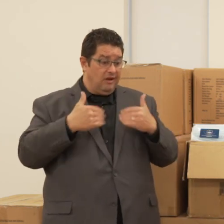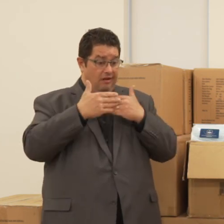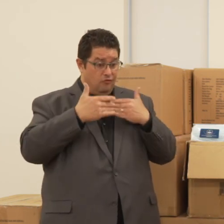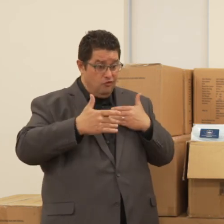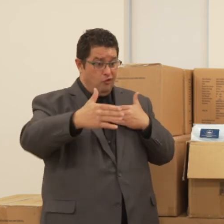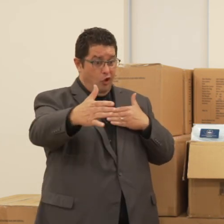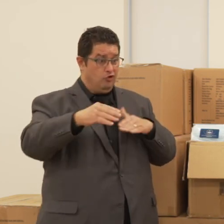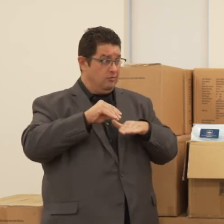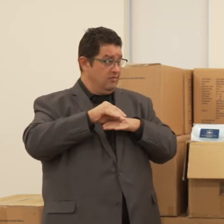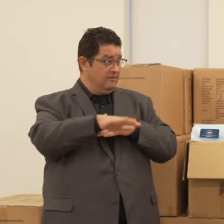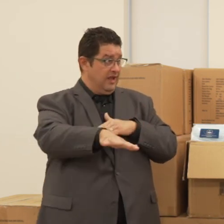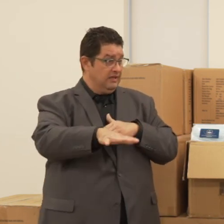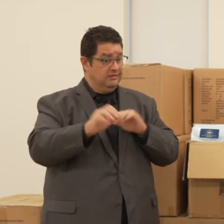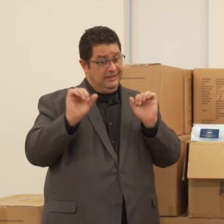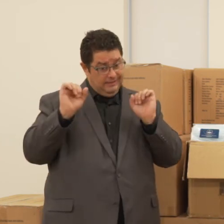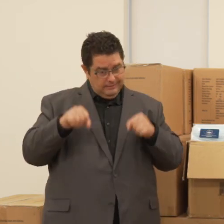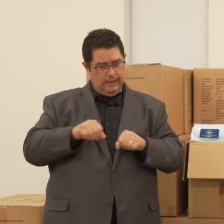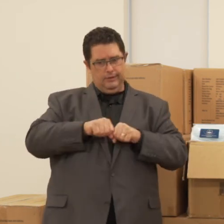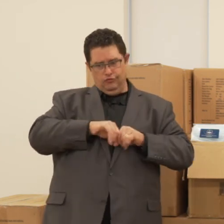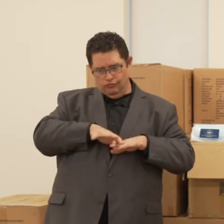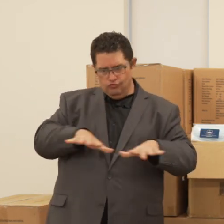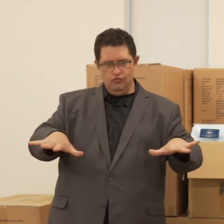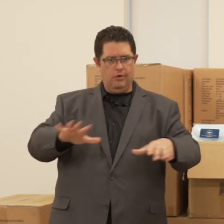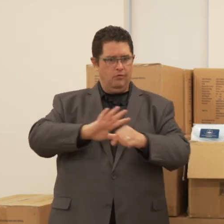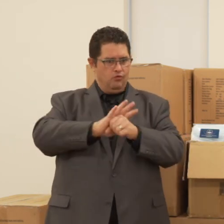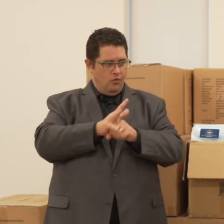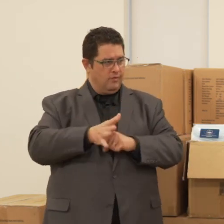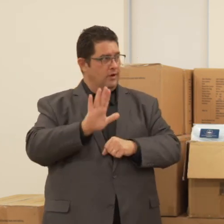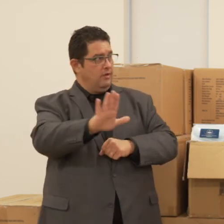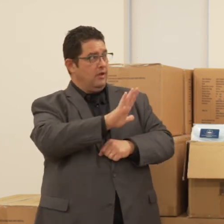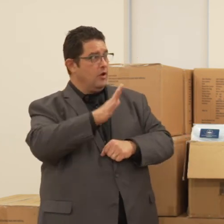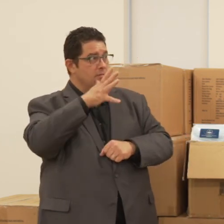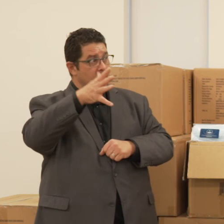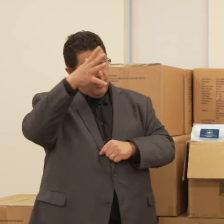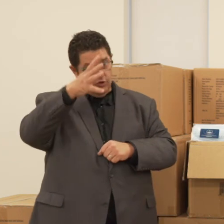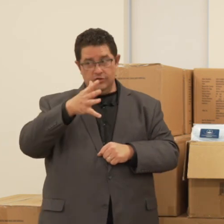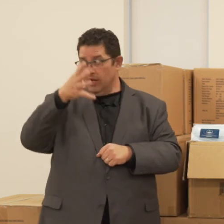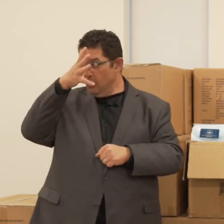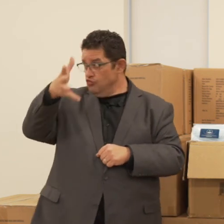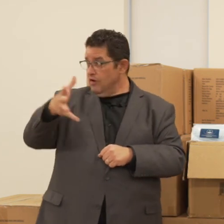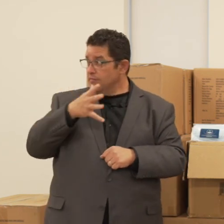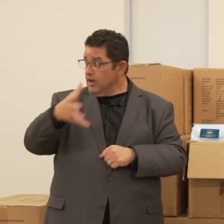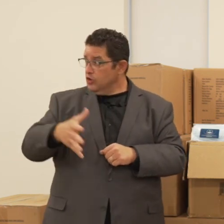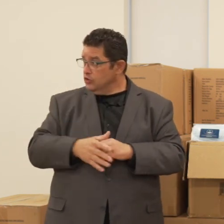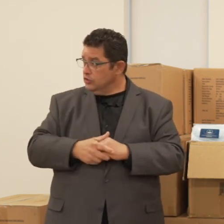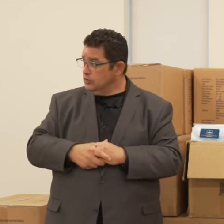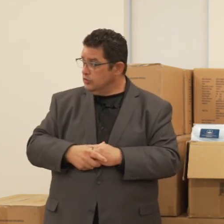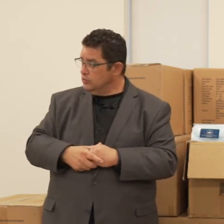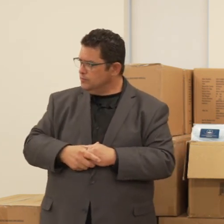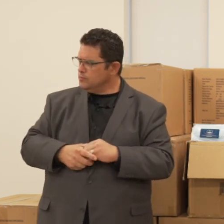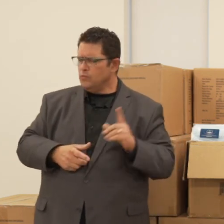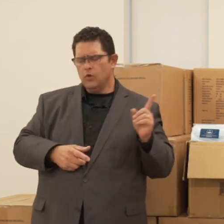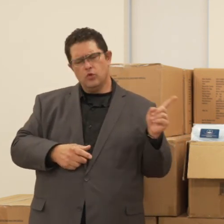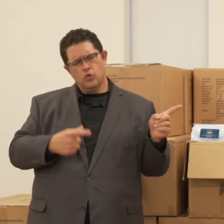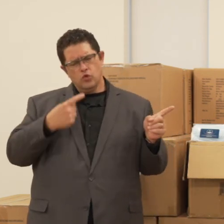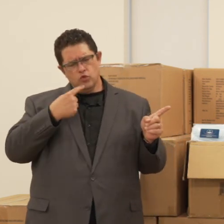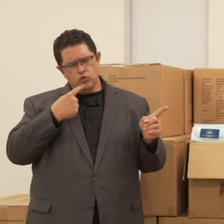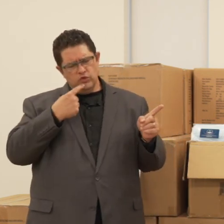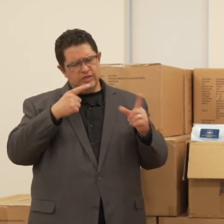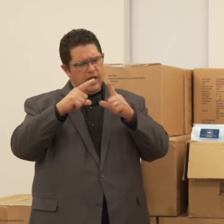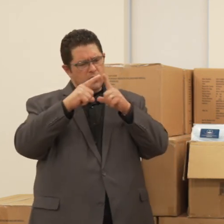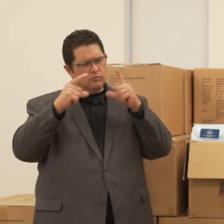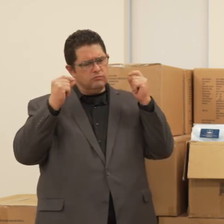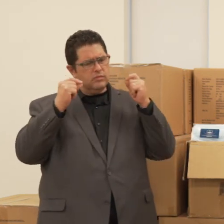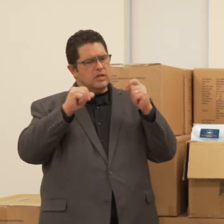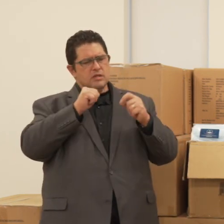they can certainly spread COVID-19 to their parents or grandparents. So we have the mask mandate, but you said, you know, it's not widespread enough. What is the